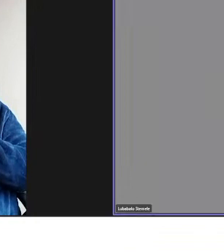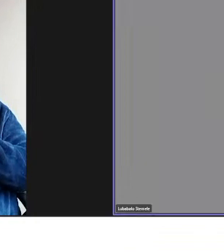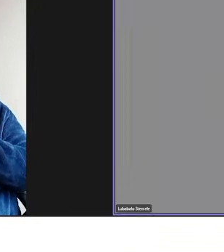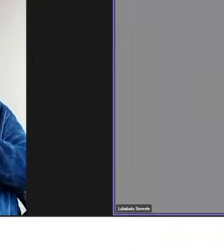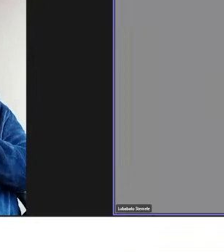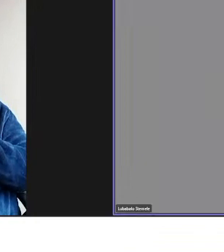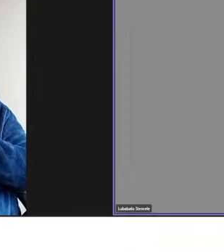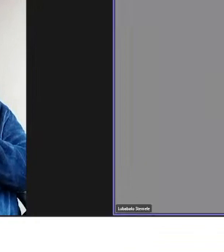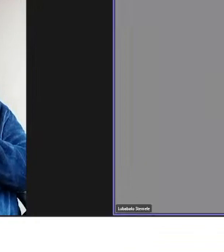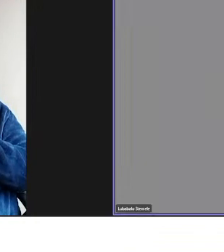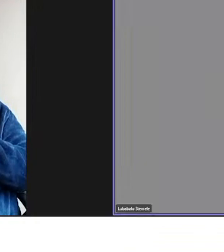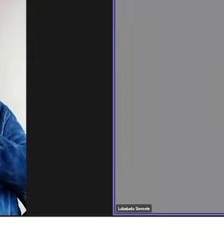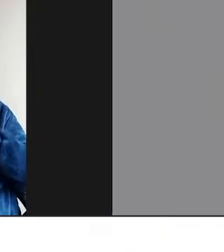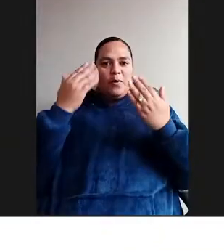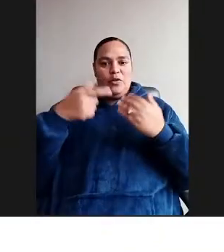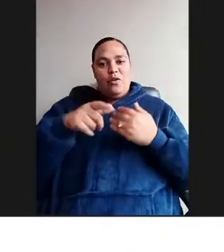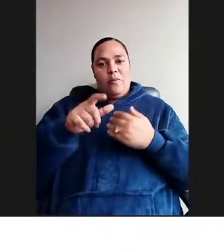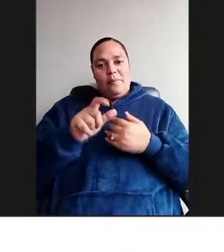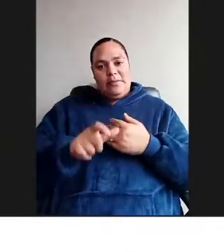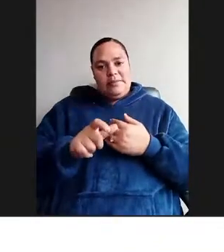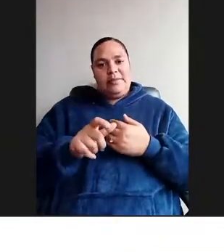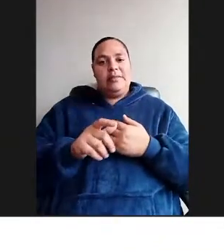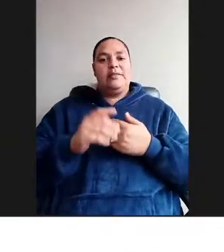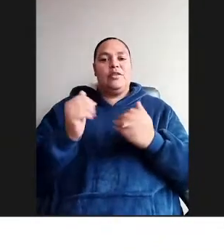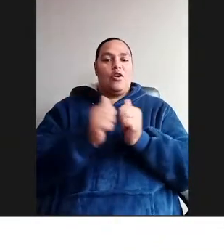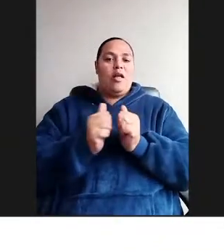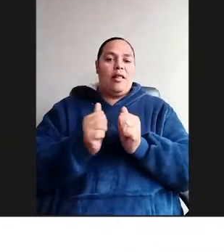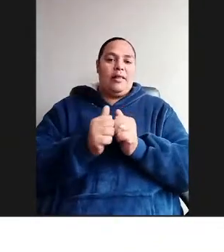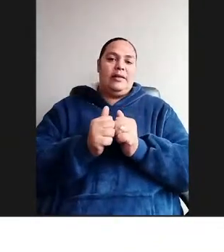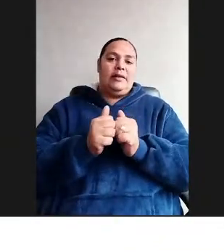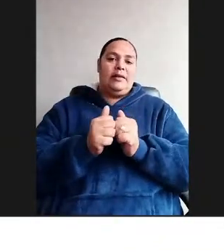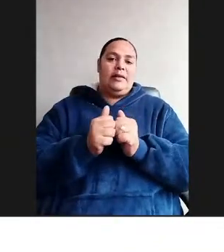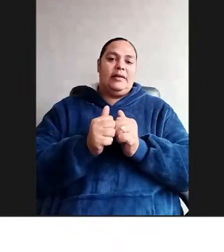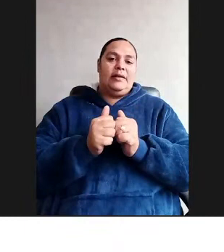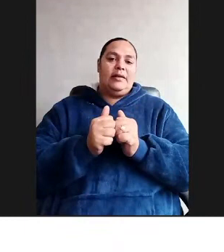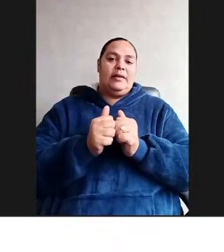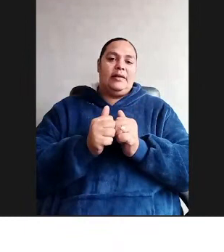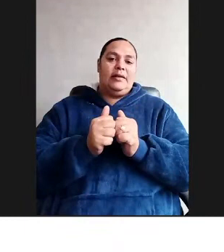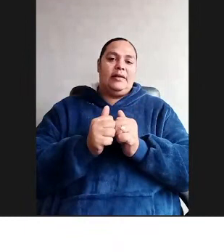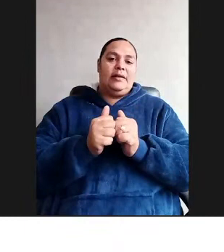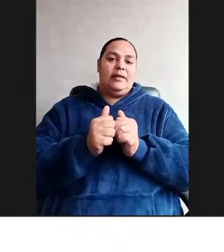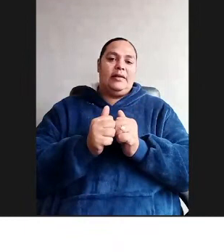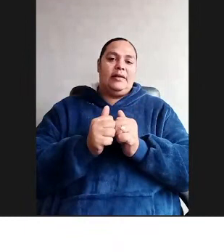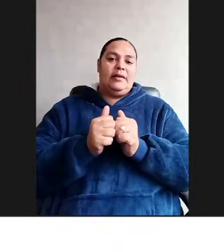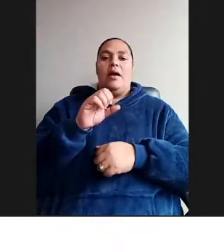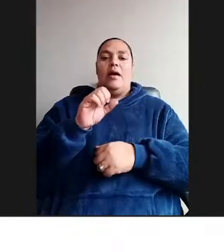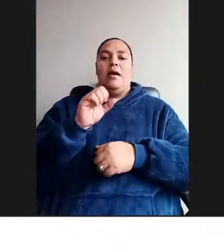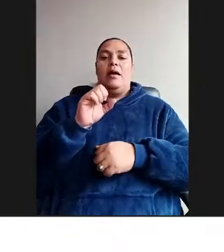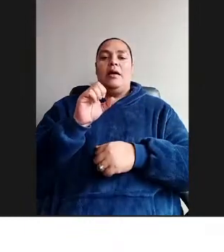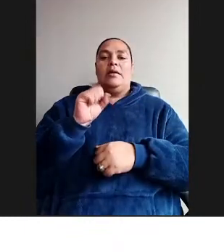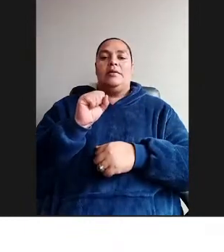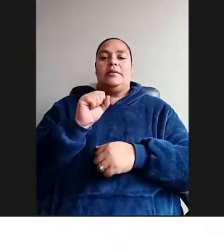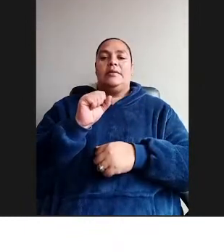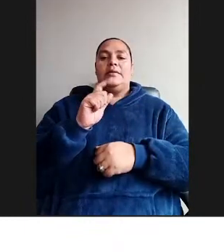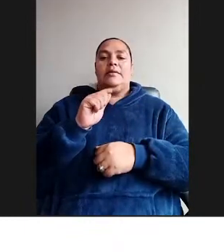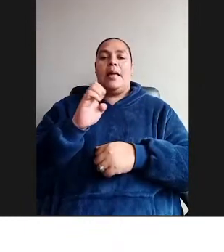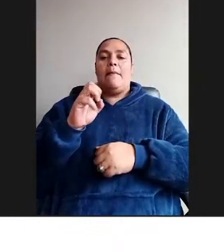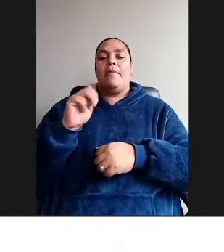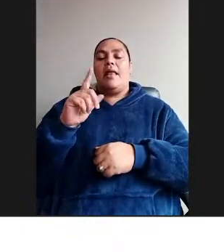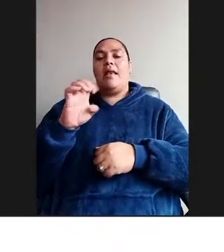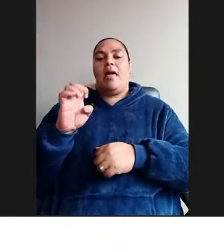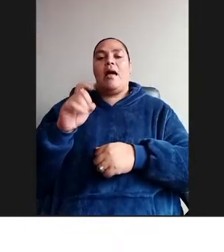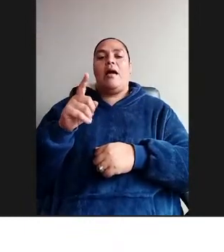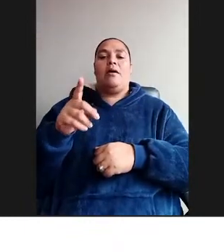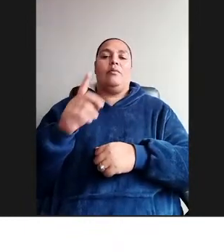Good morning, Chairperson, colleagues, Secretary. My name is Babalo Stenele, Director, Parliamentary Support Services.